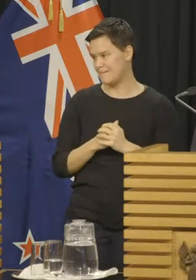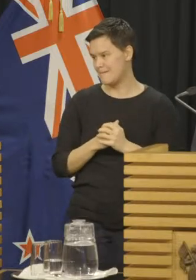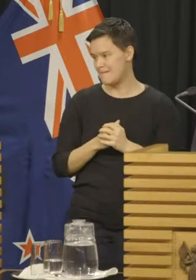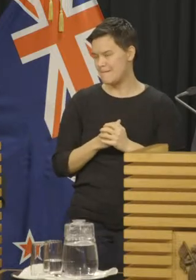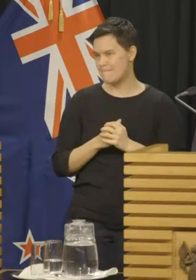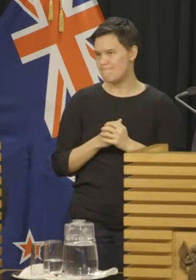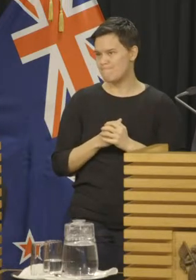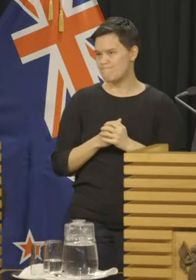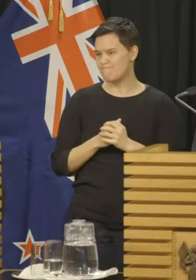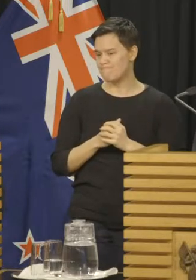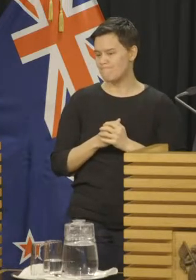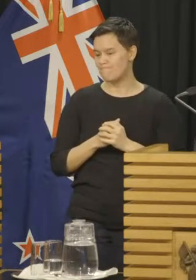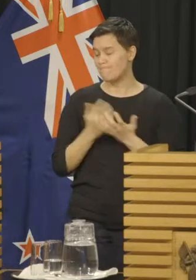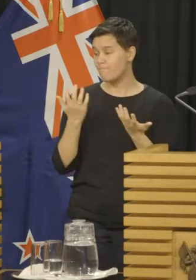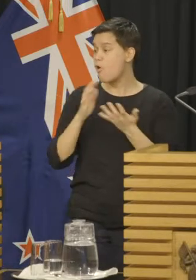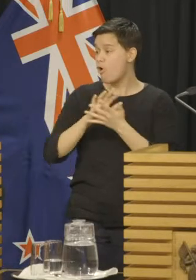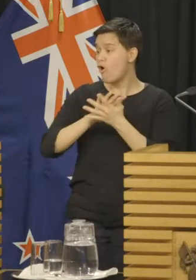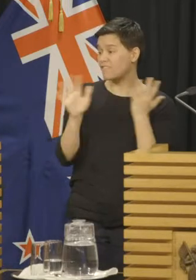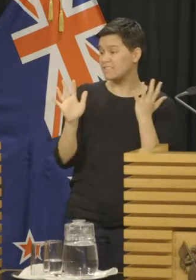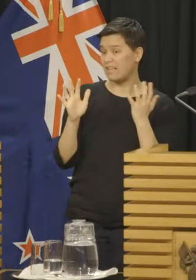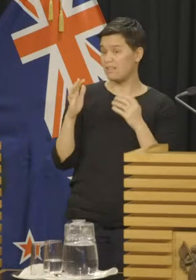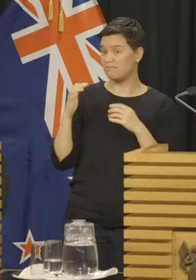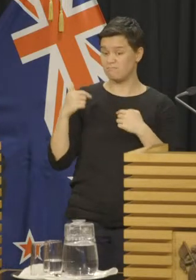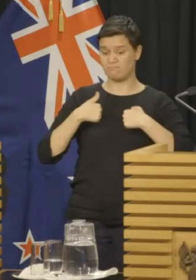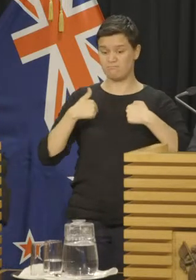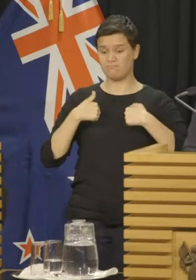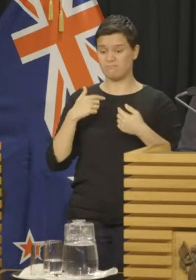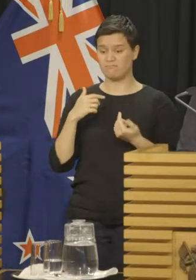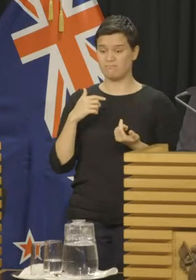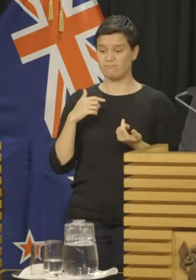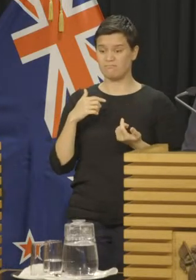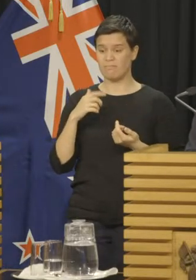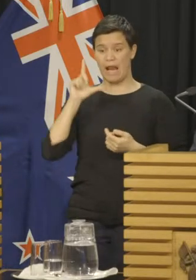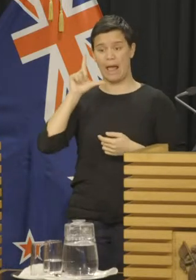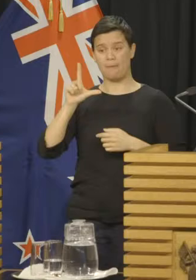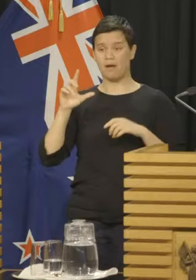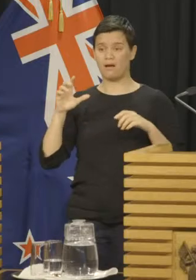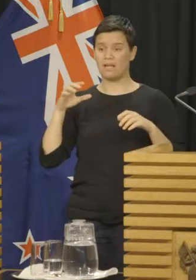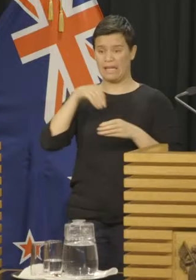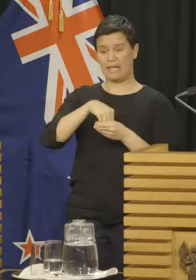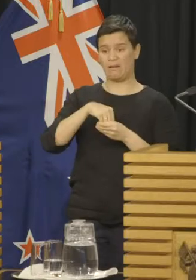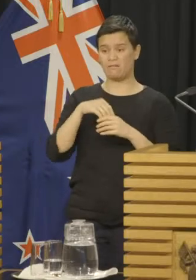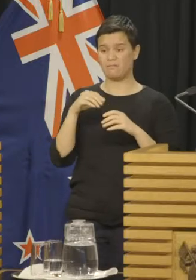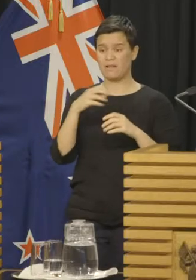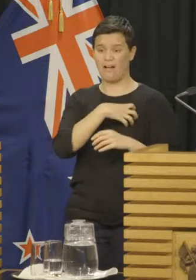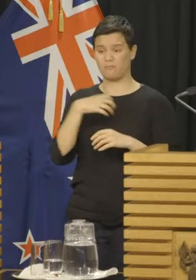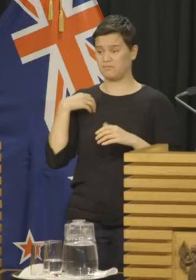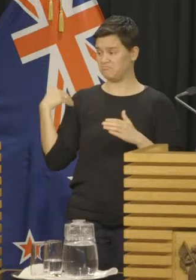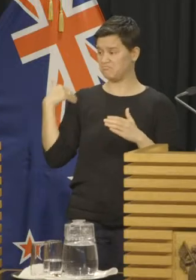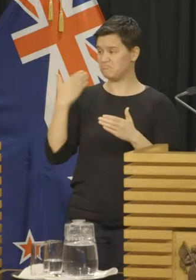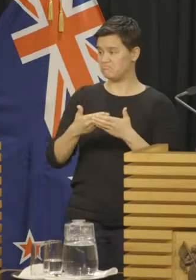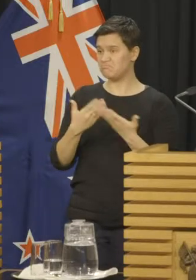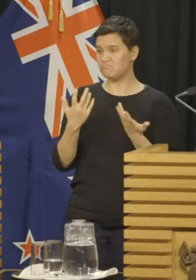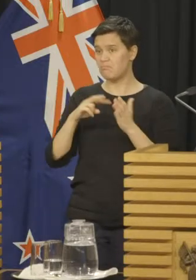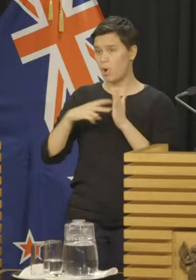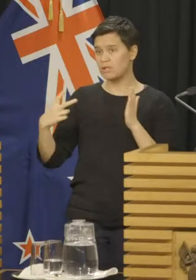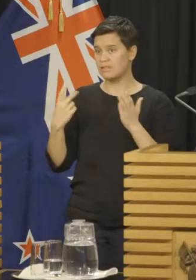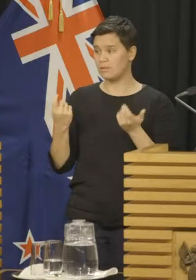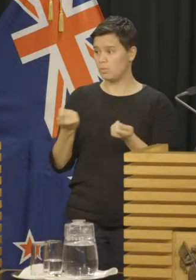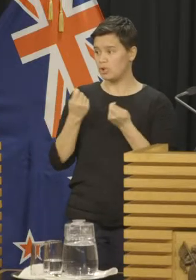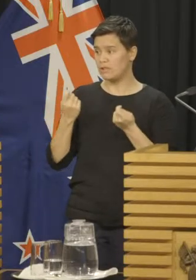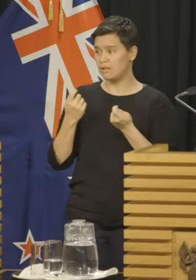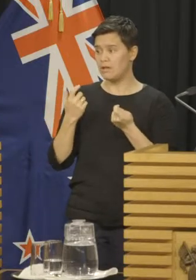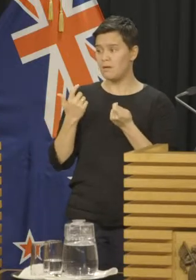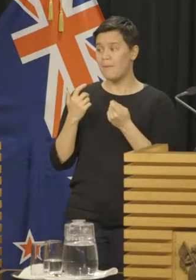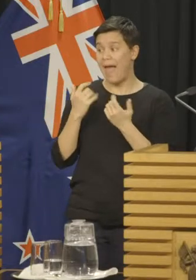said is obviously I've demonstrated in this term of office those parties that we have been able to work with, but the rest for me all feels like a